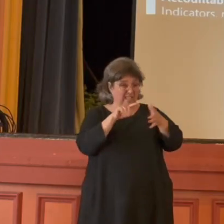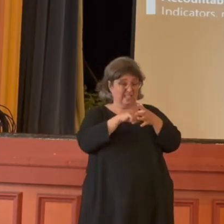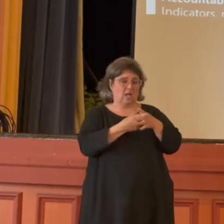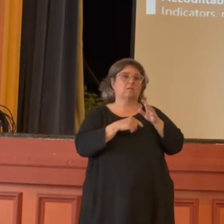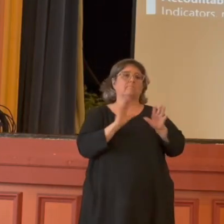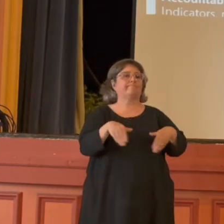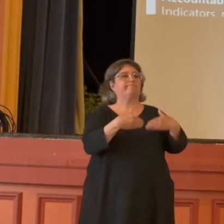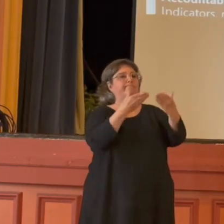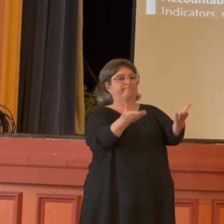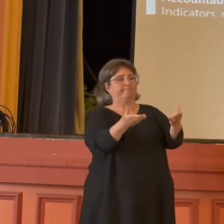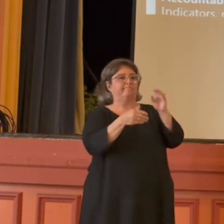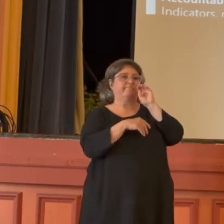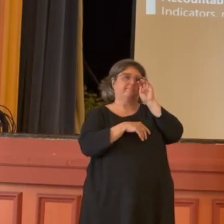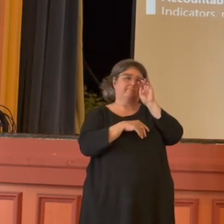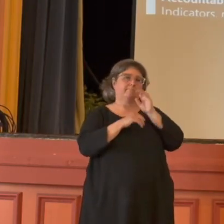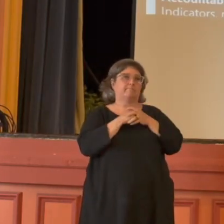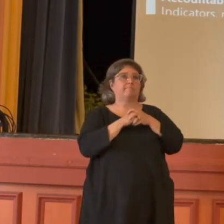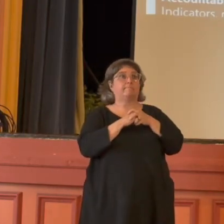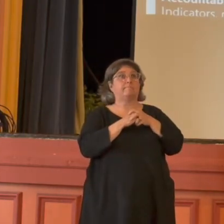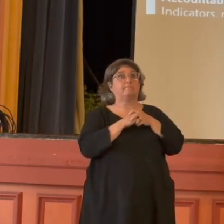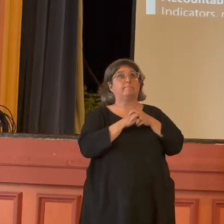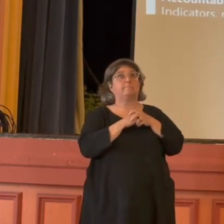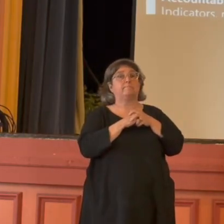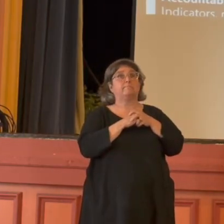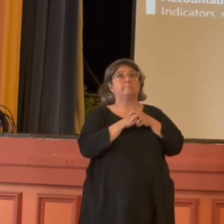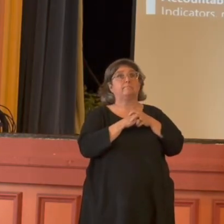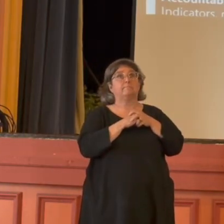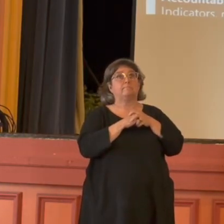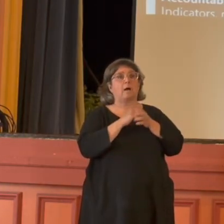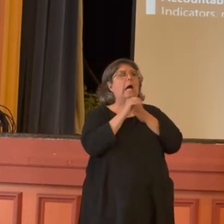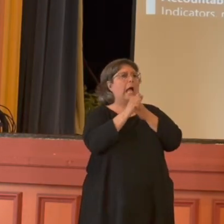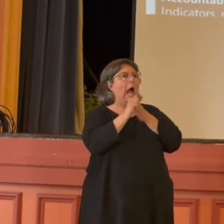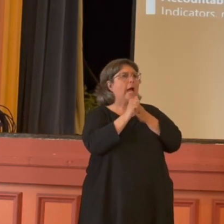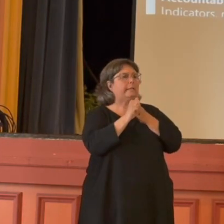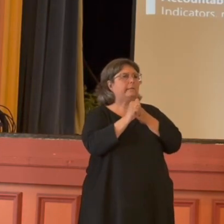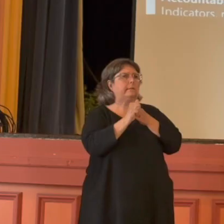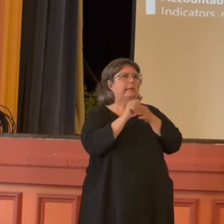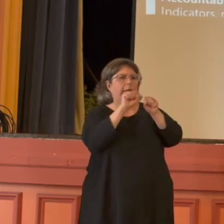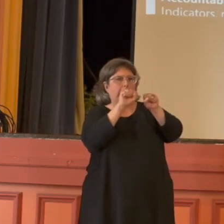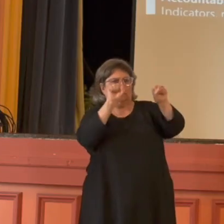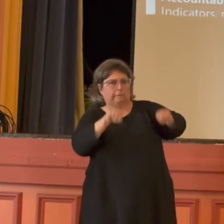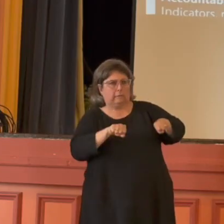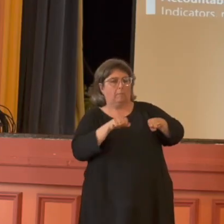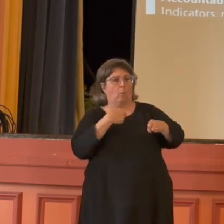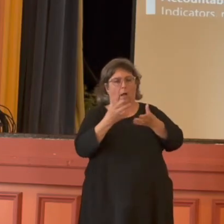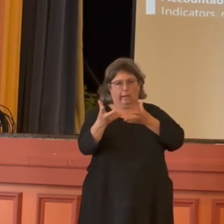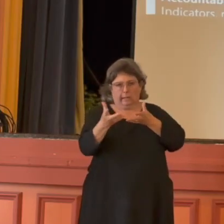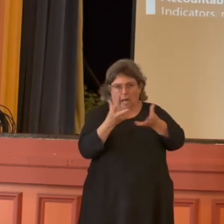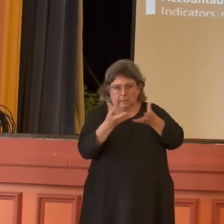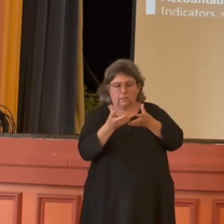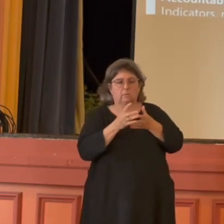we proposed creating a guide, a rubric. When we are doing engagement,